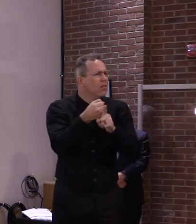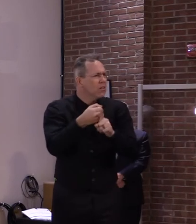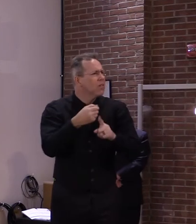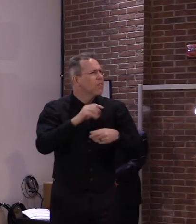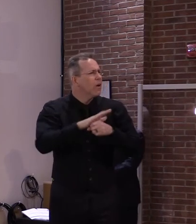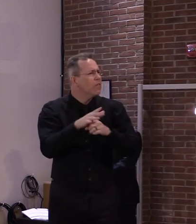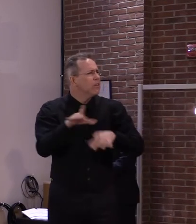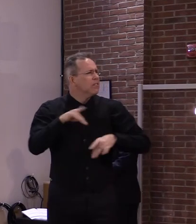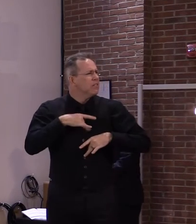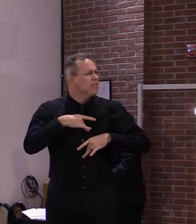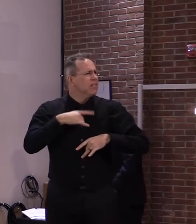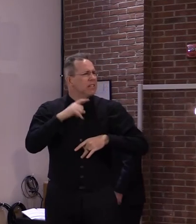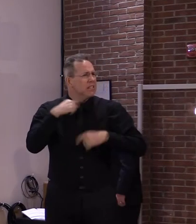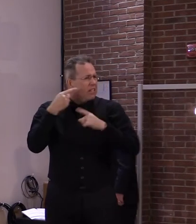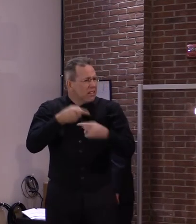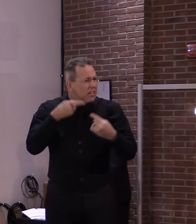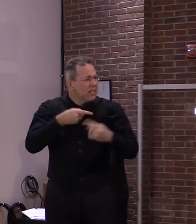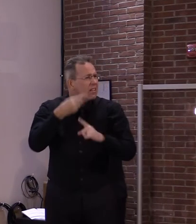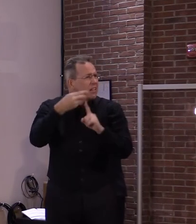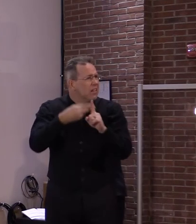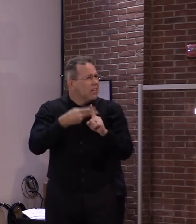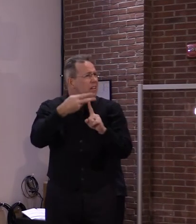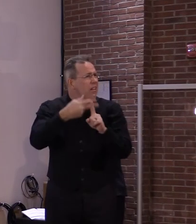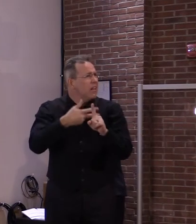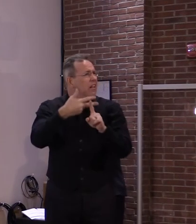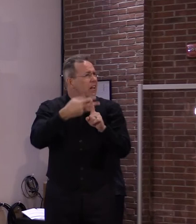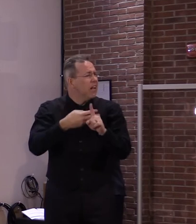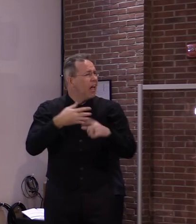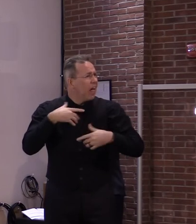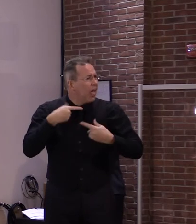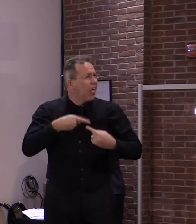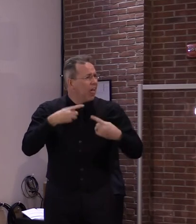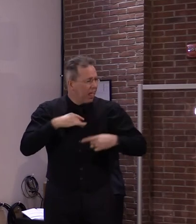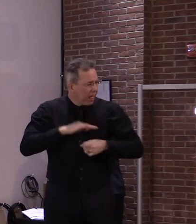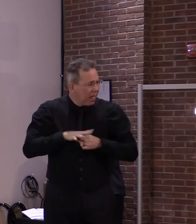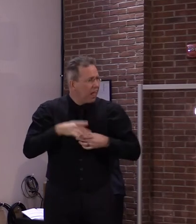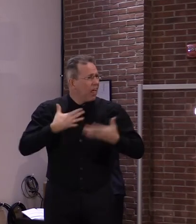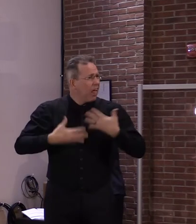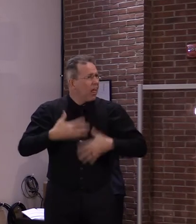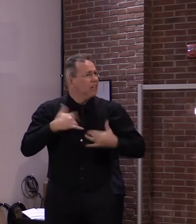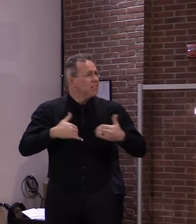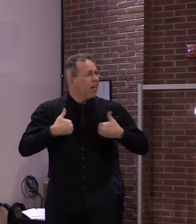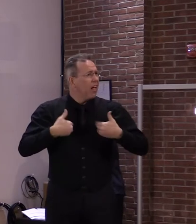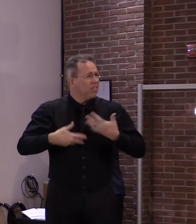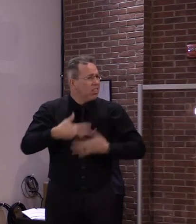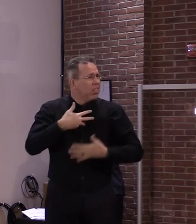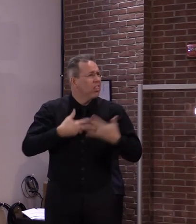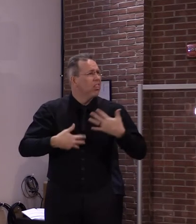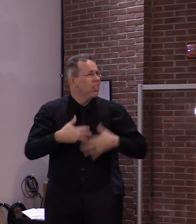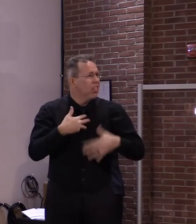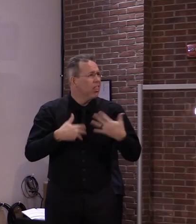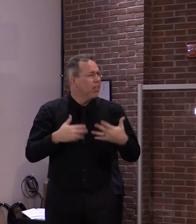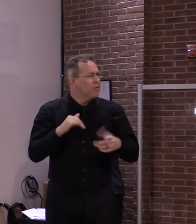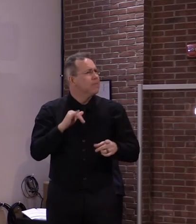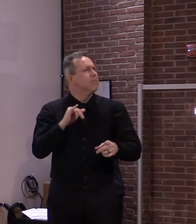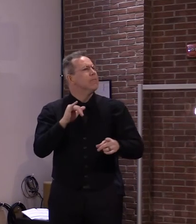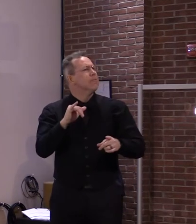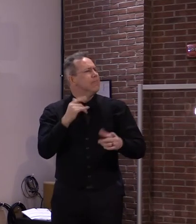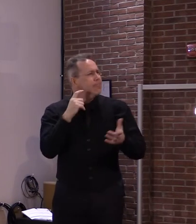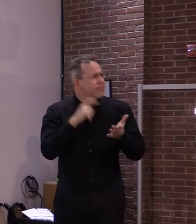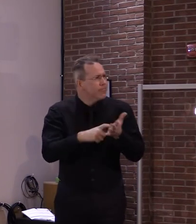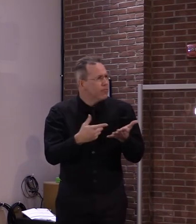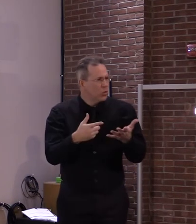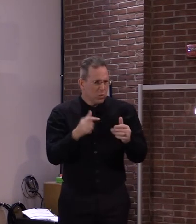or longer months later don't feel completely well when they should have resolved all of the initial symptoms they have